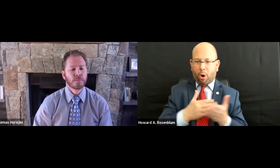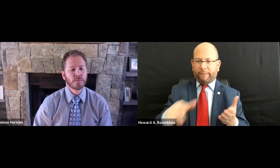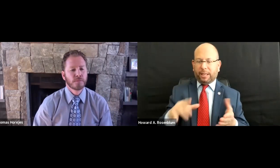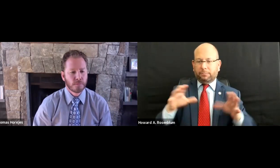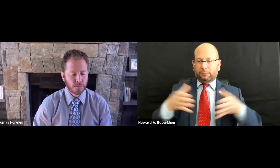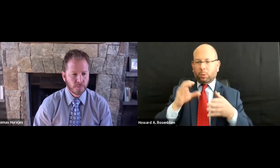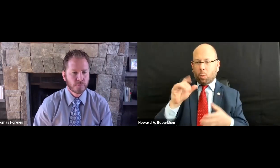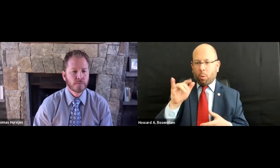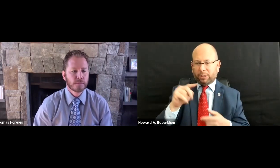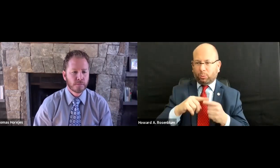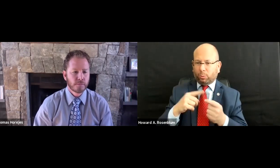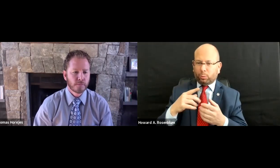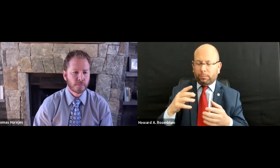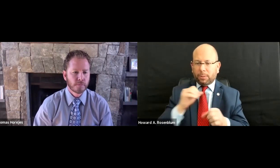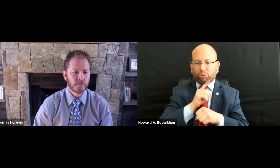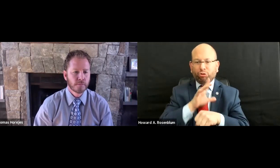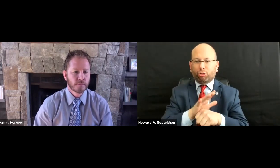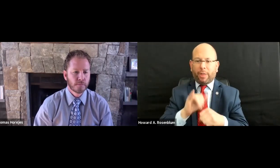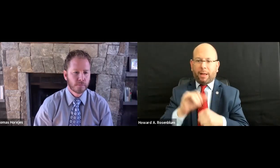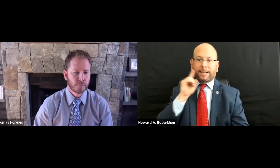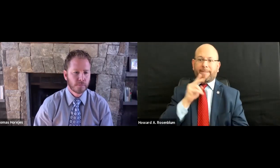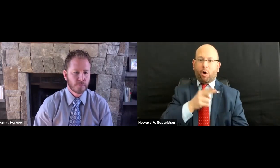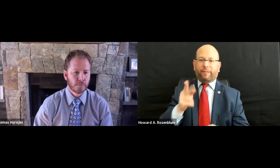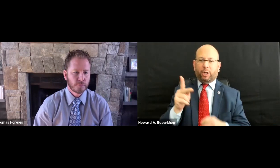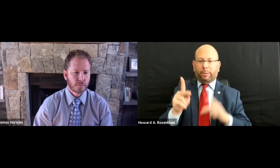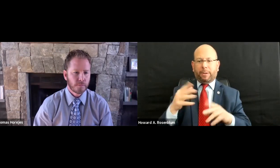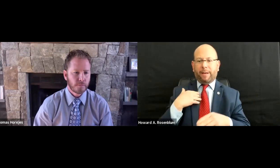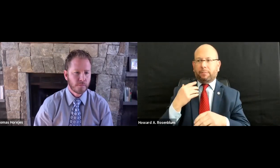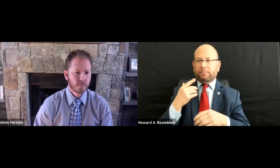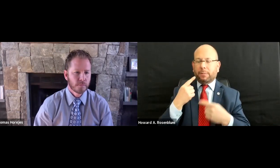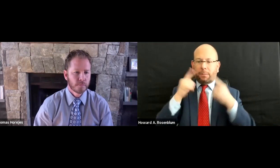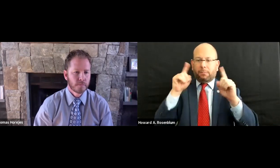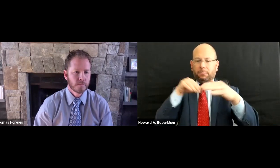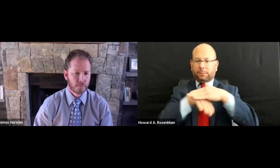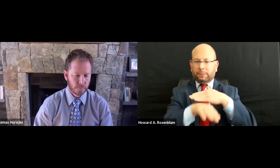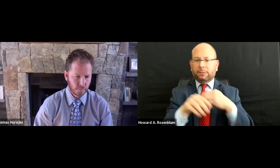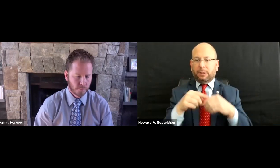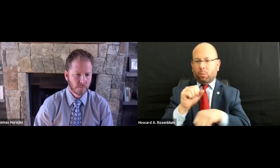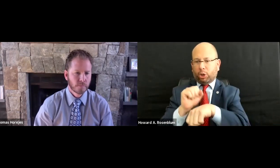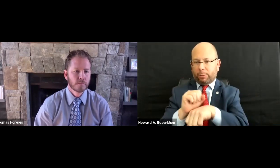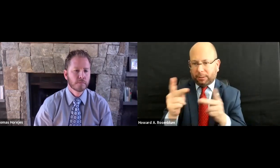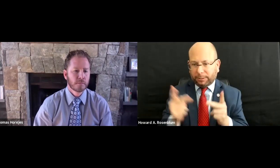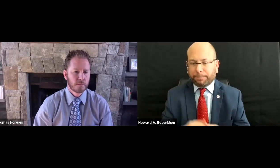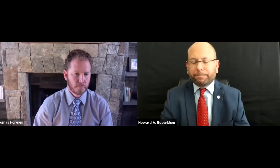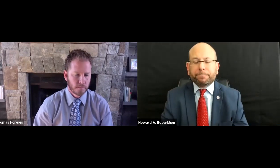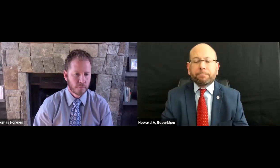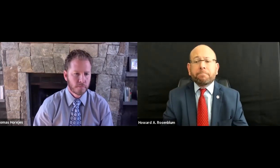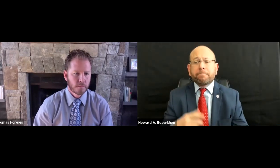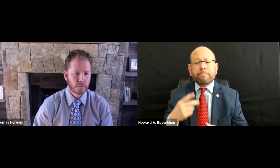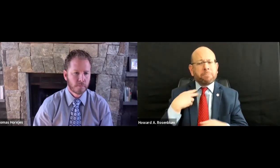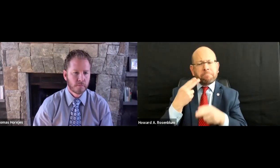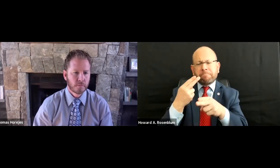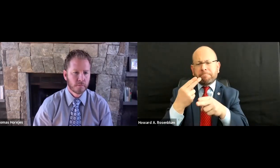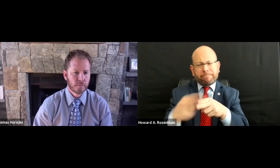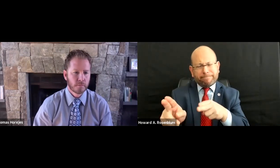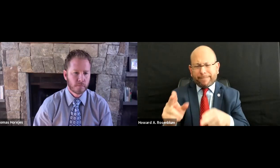the introduction, Tommy. I am so honored to be here. And, you know, deaf and hard of hearing people,